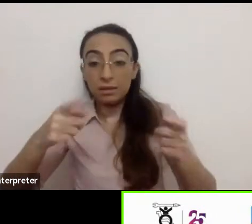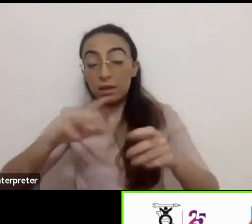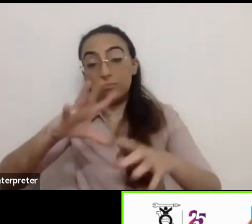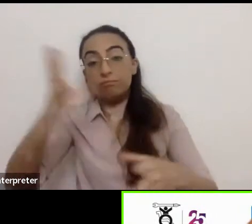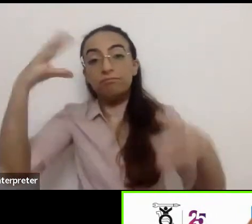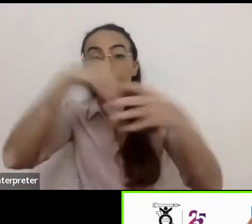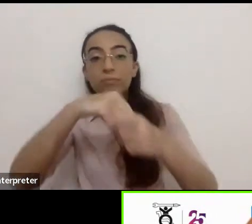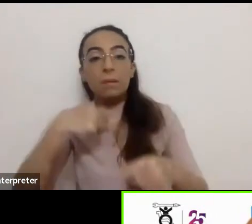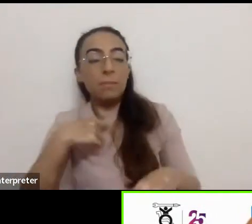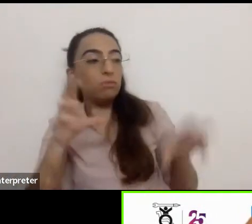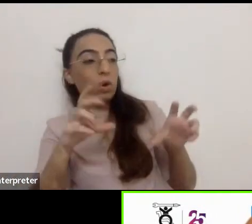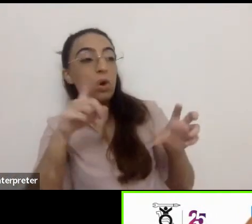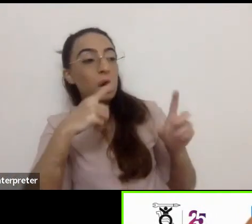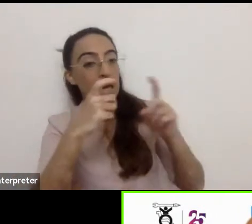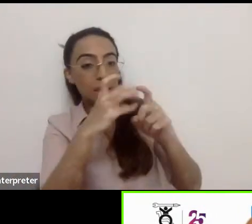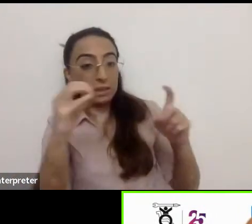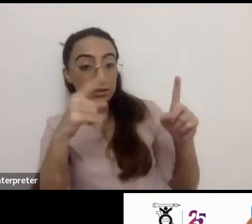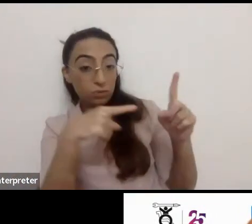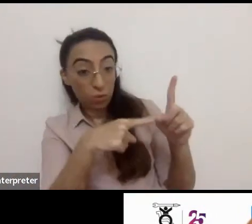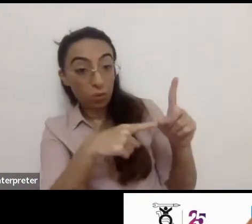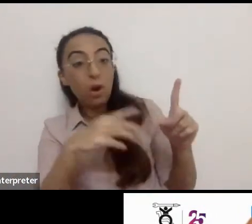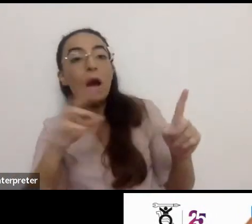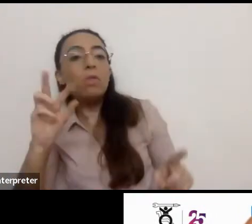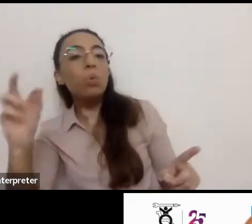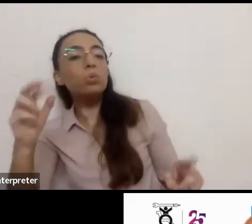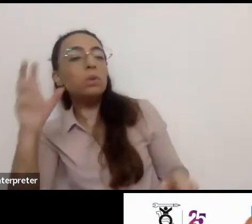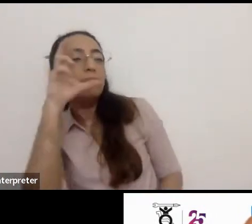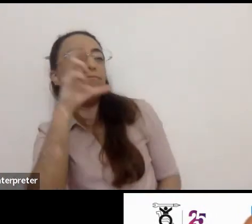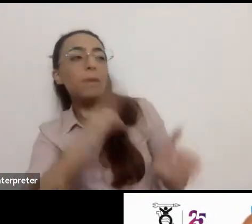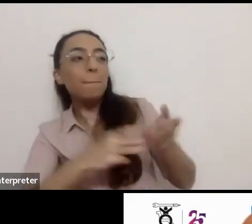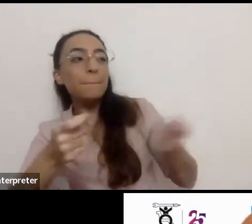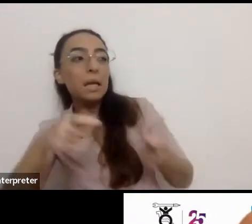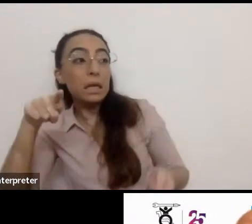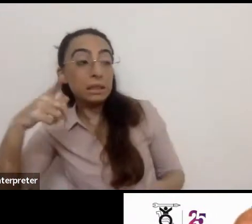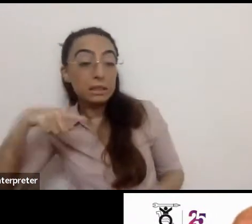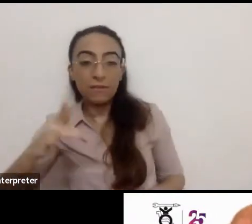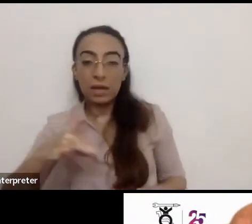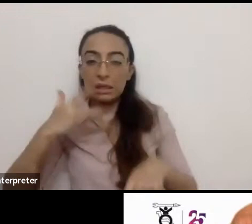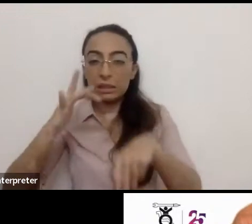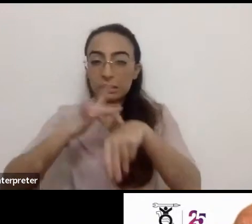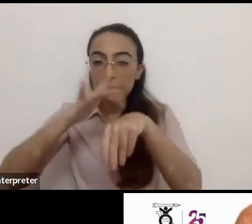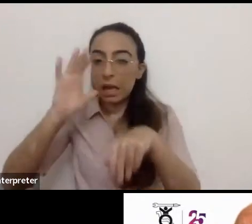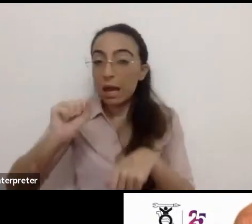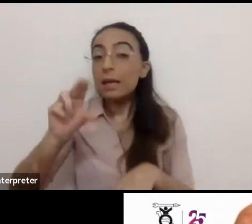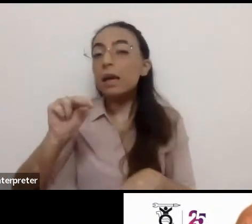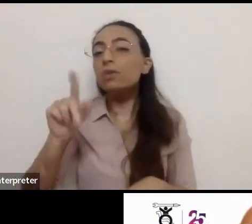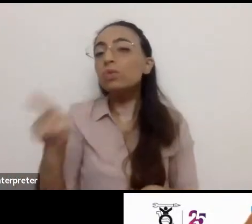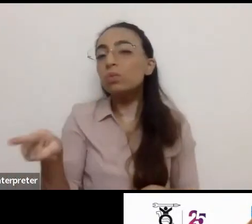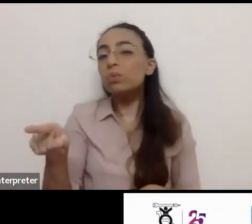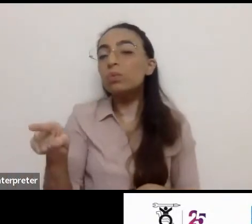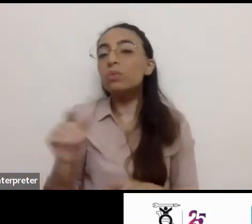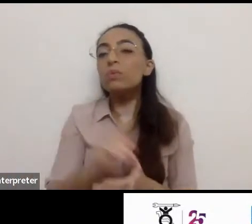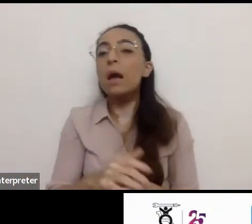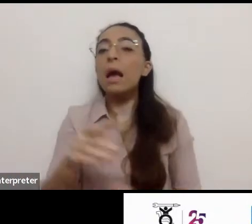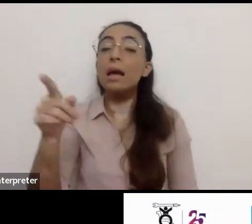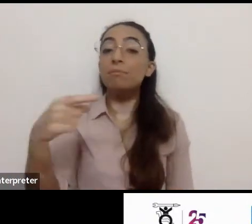the organization, is there a sensitization as well? So I'll be honest, I don't know if we do a good job in terms of broad-based